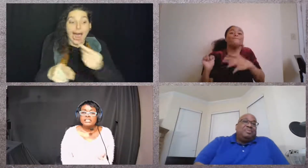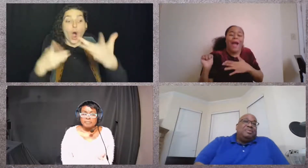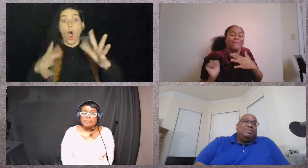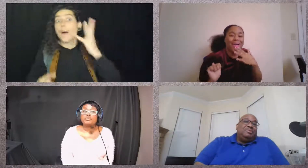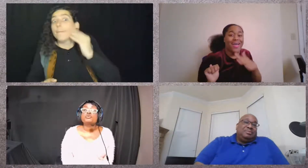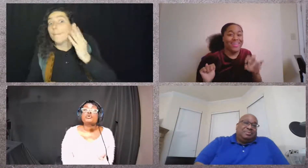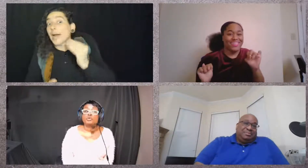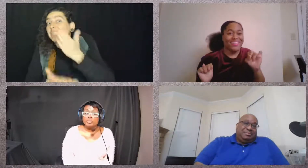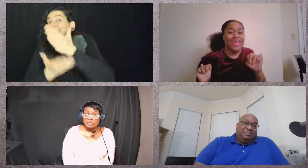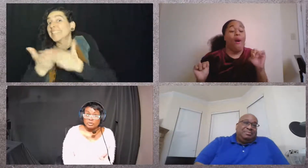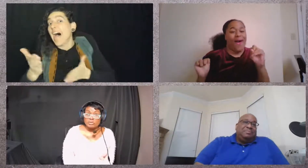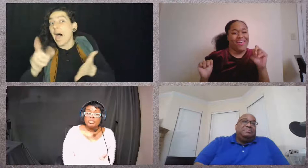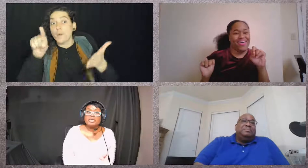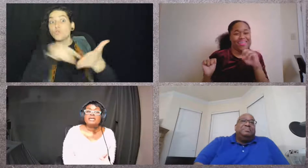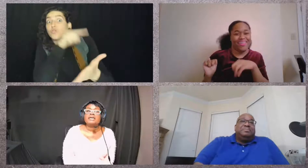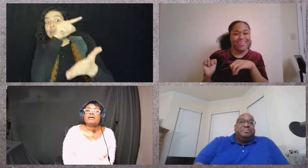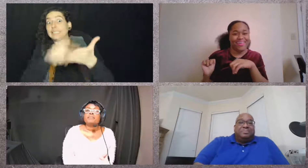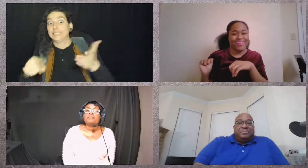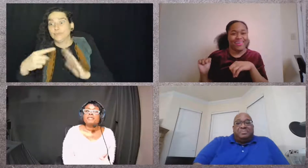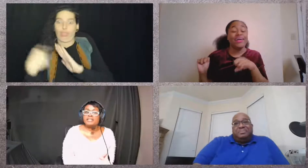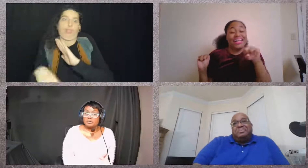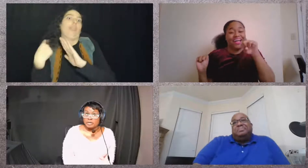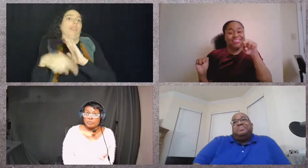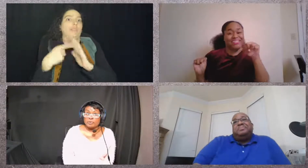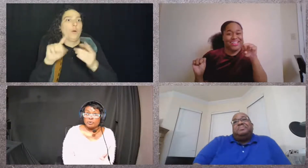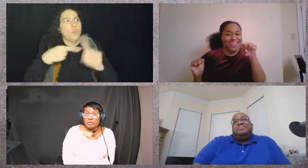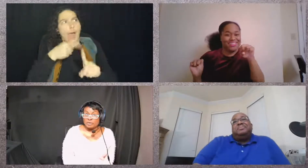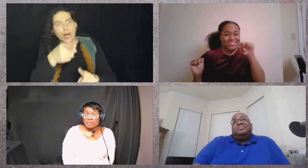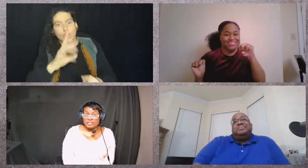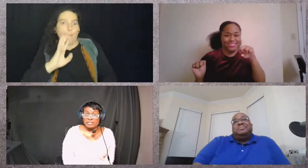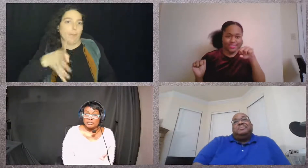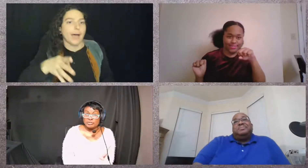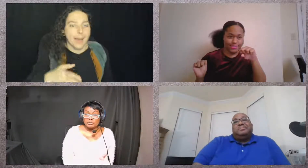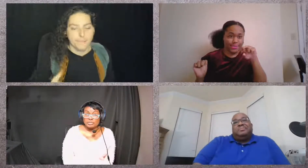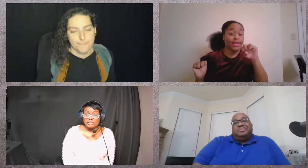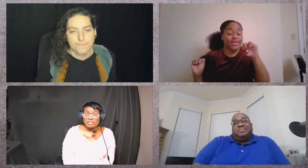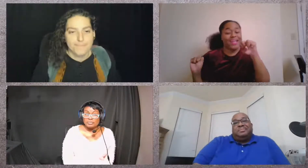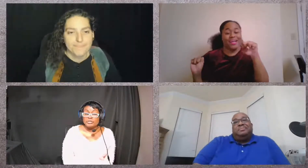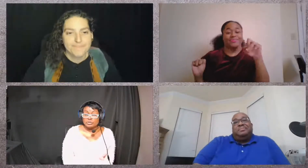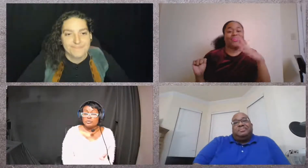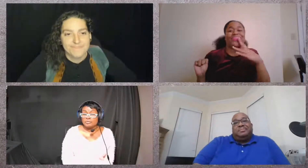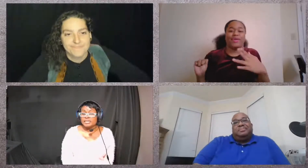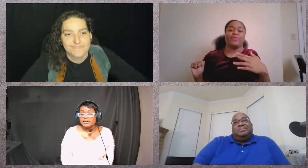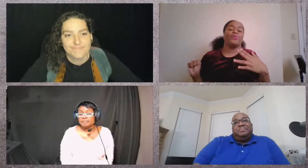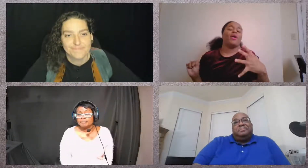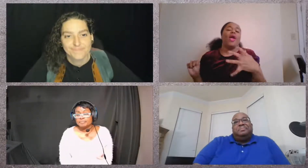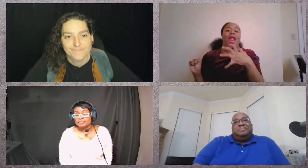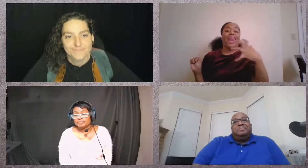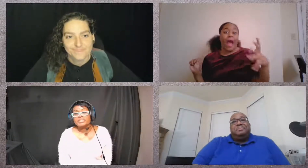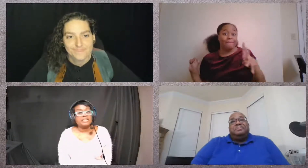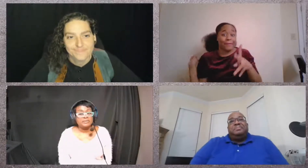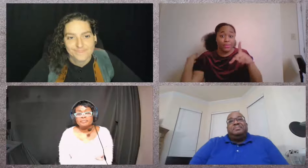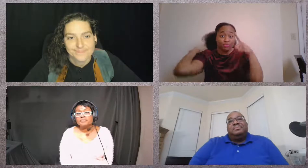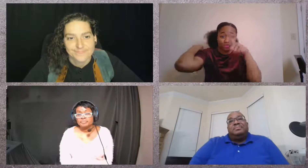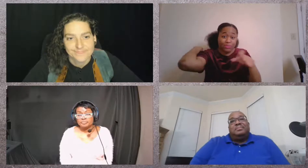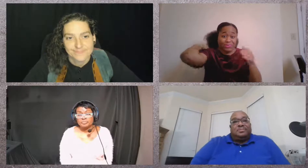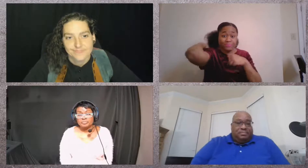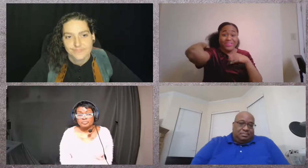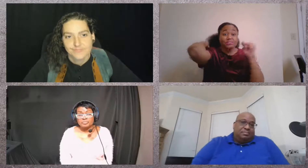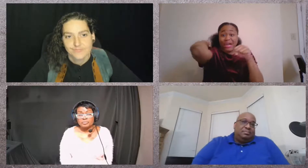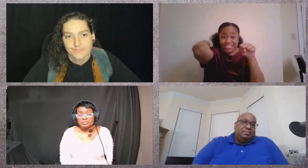Yeah, you just said some people do agree with you, but then there are other people who may criticize you when you do speak up. Thank